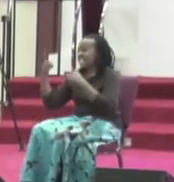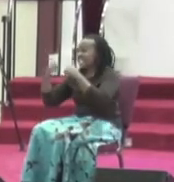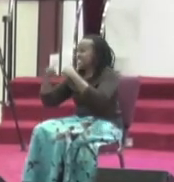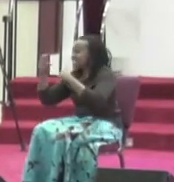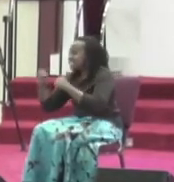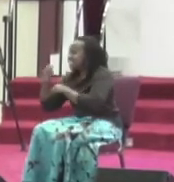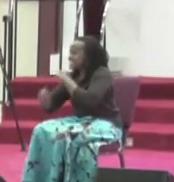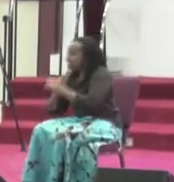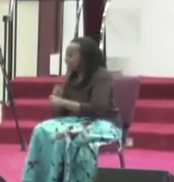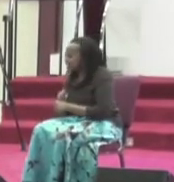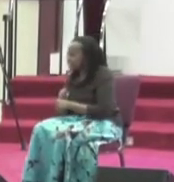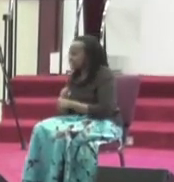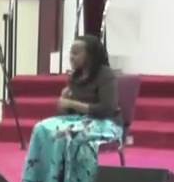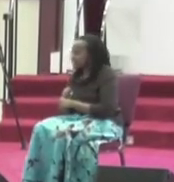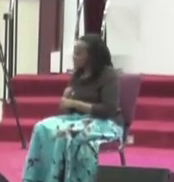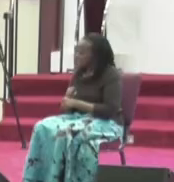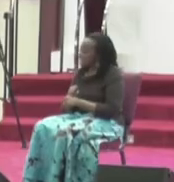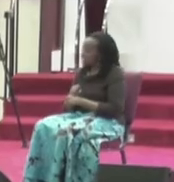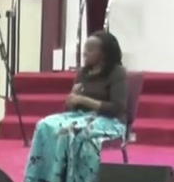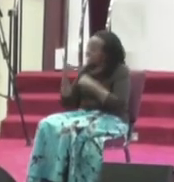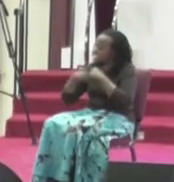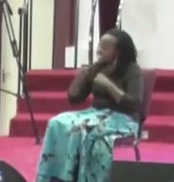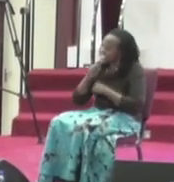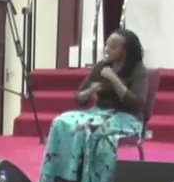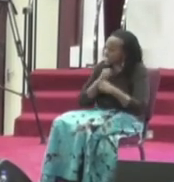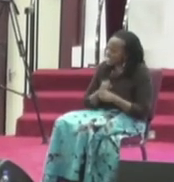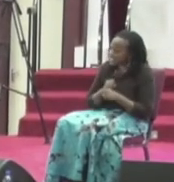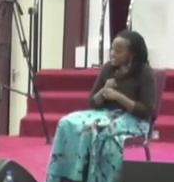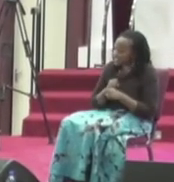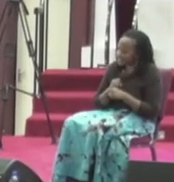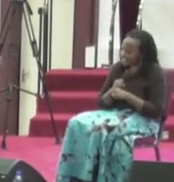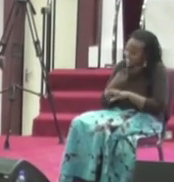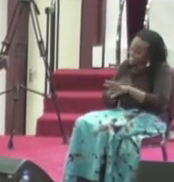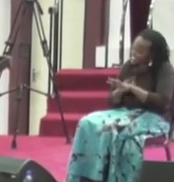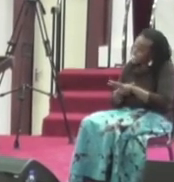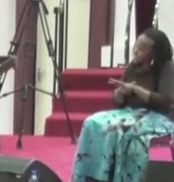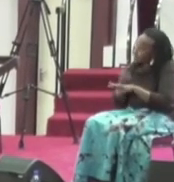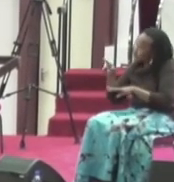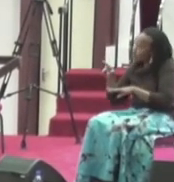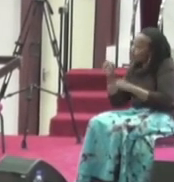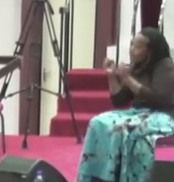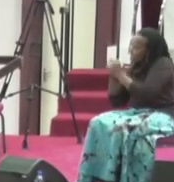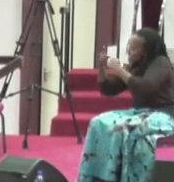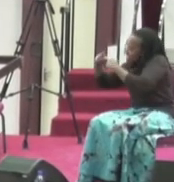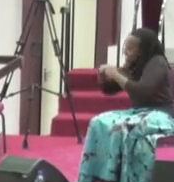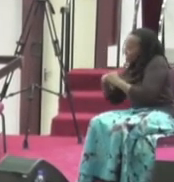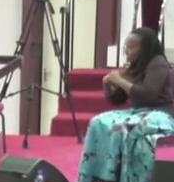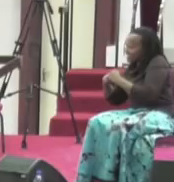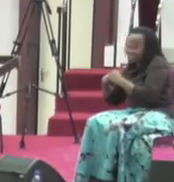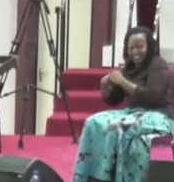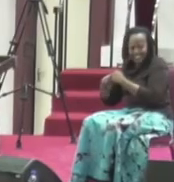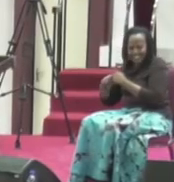Now you're wondering, at 60 year old, when you were 16, there were things to show down this